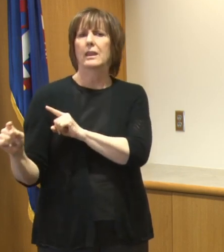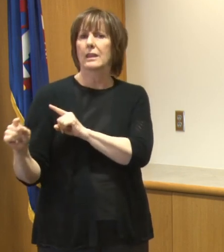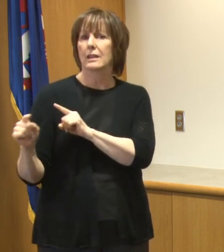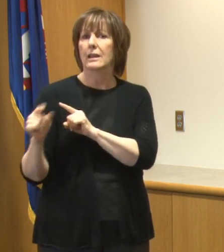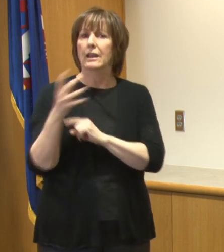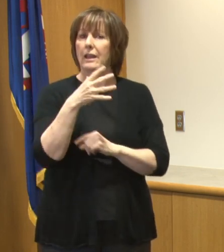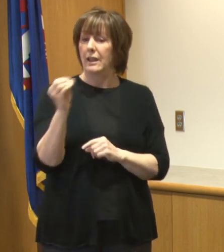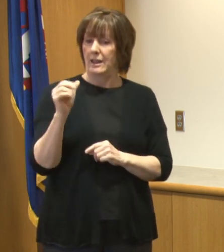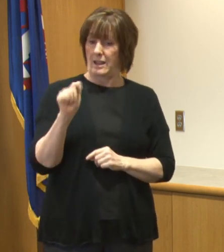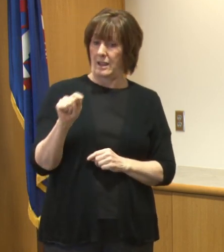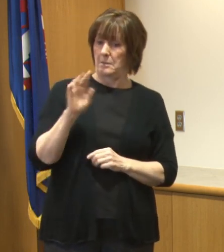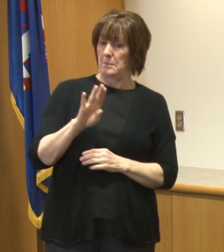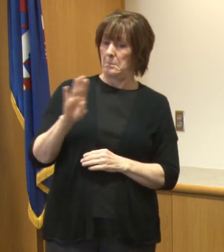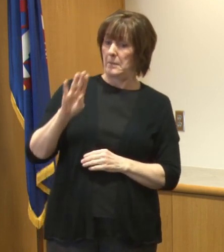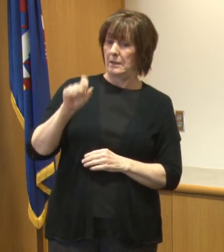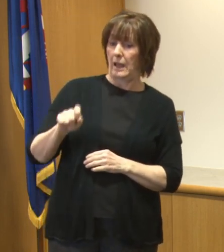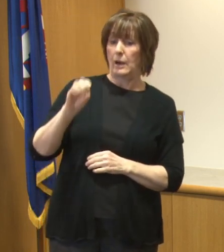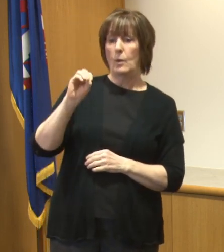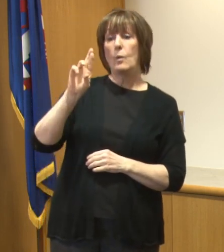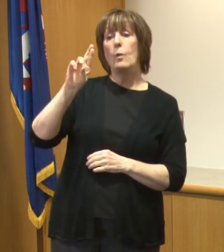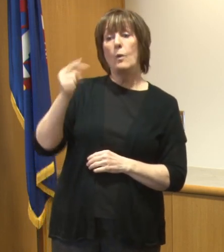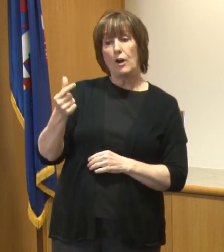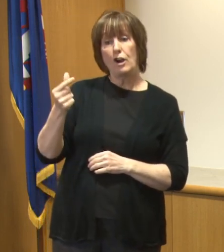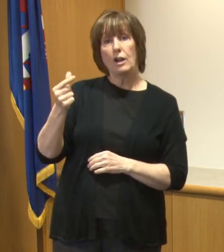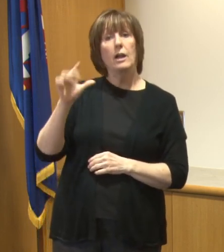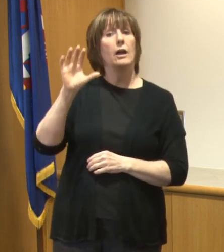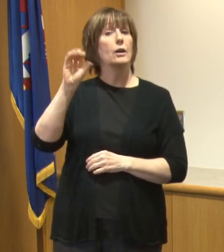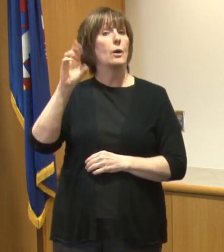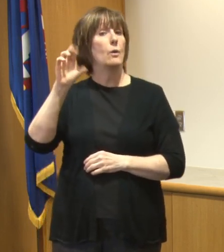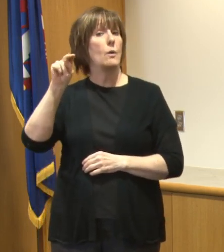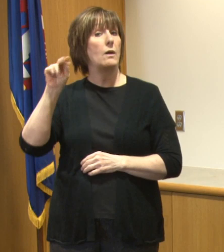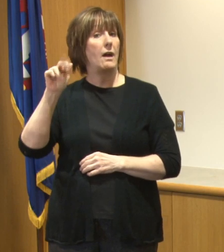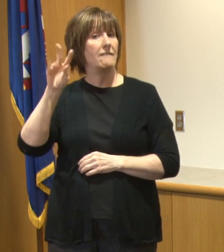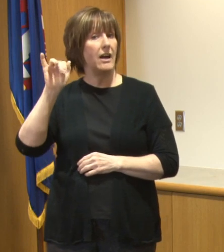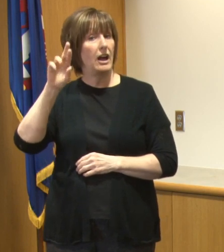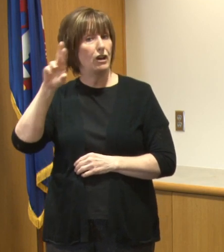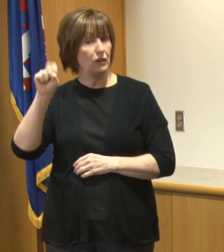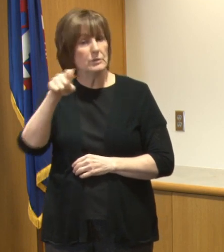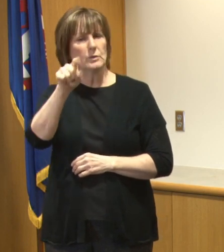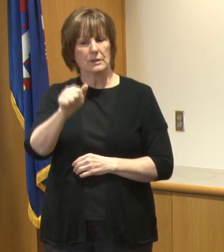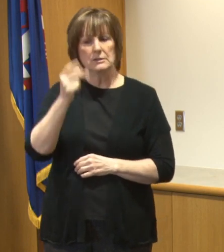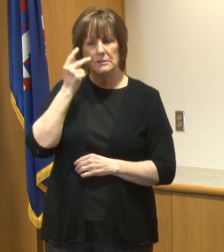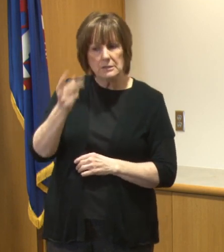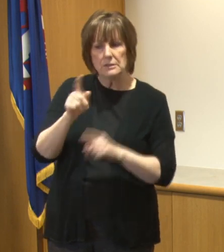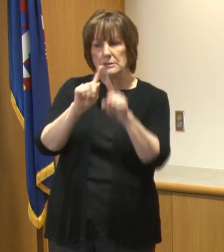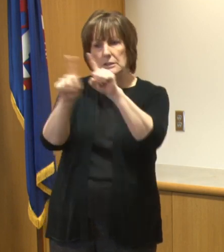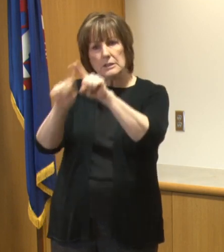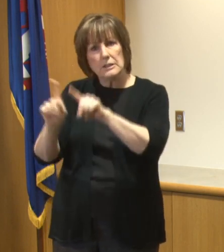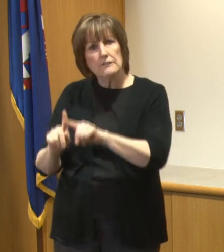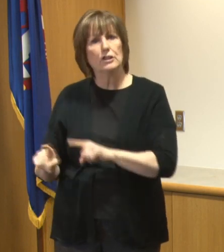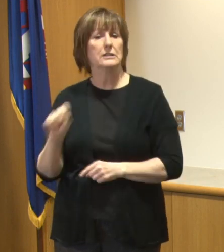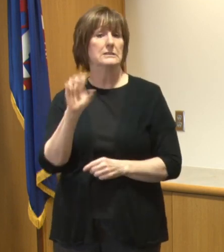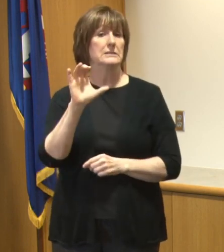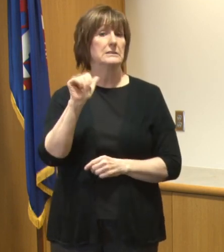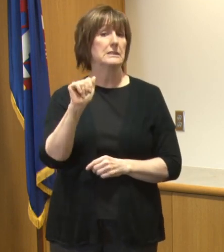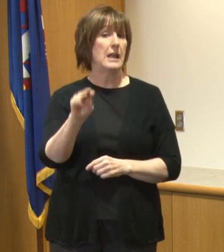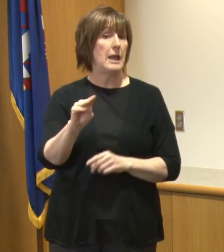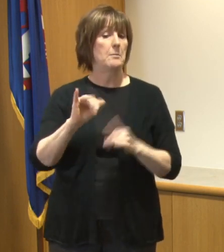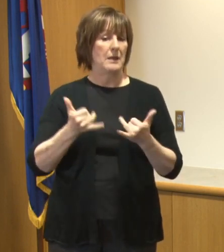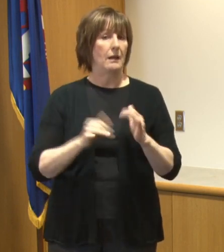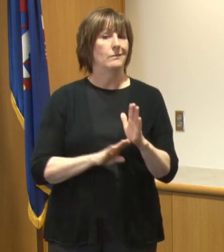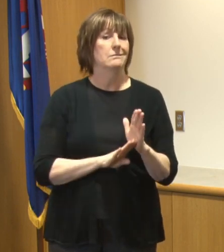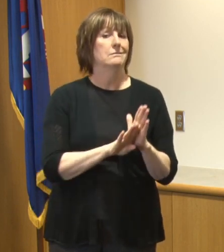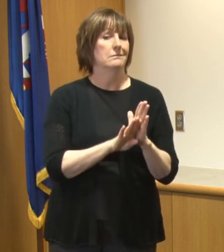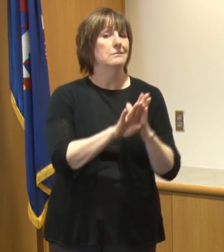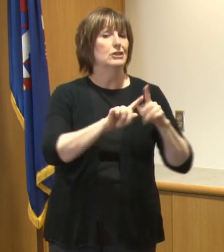also at BBB.org coronavirus, you can get connected with all of the different sorts of scams that are emerging from